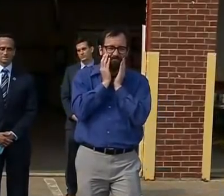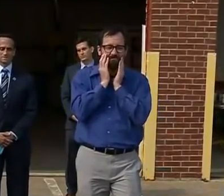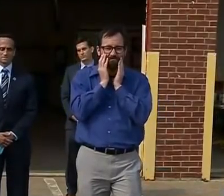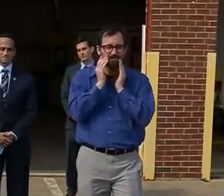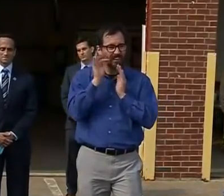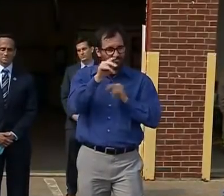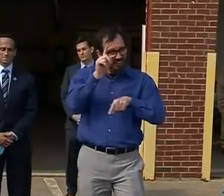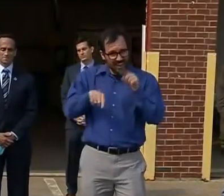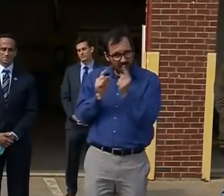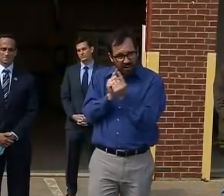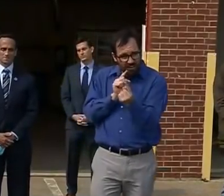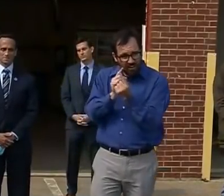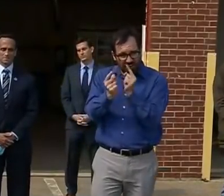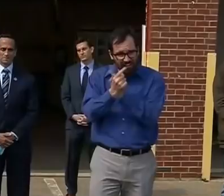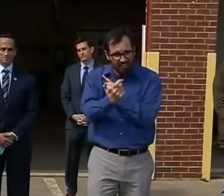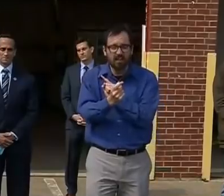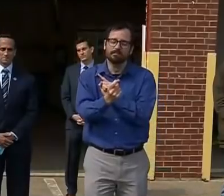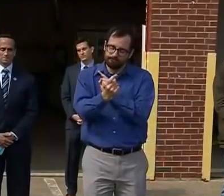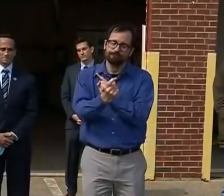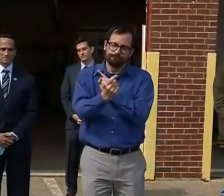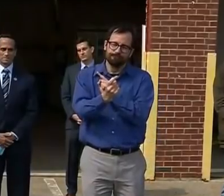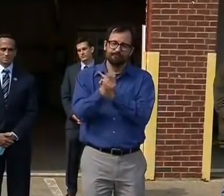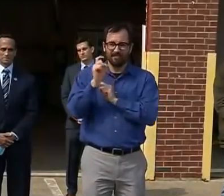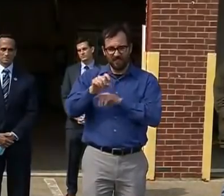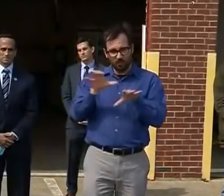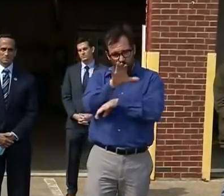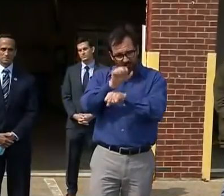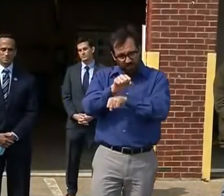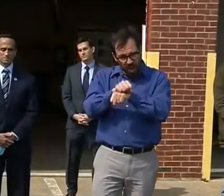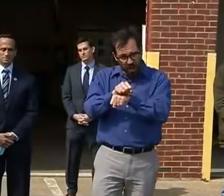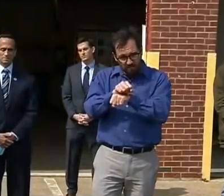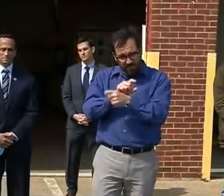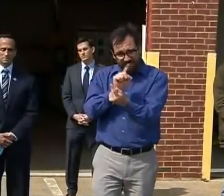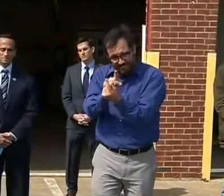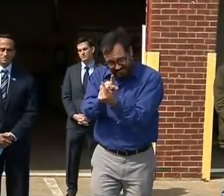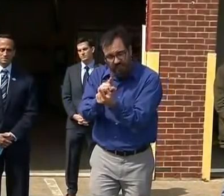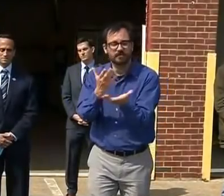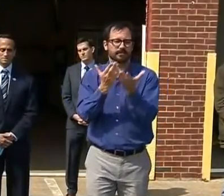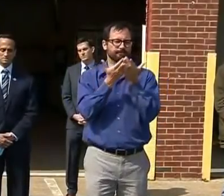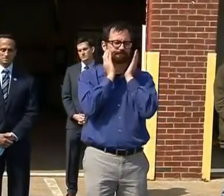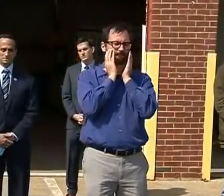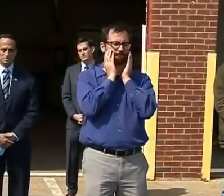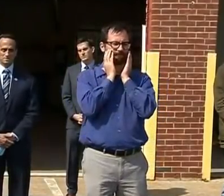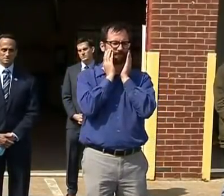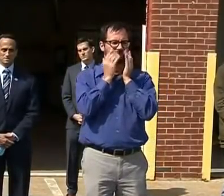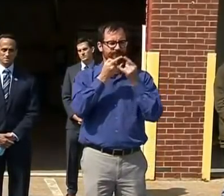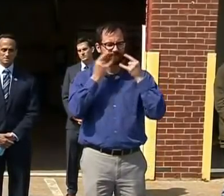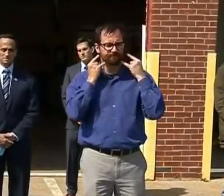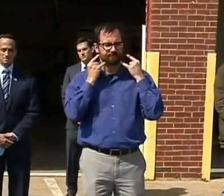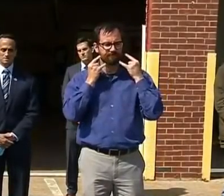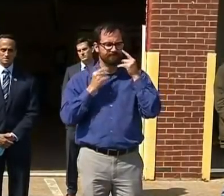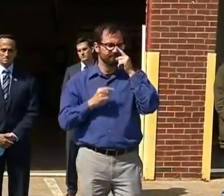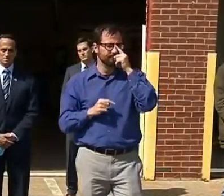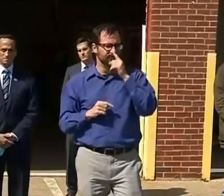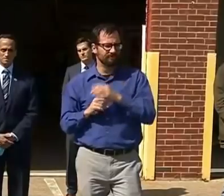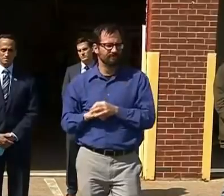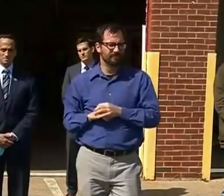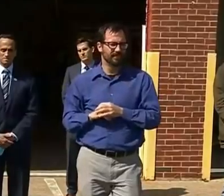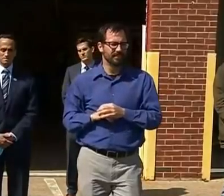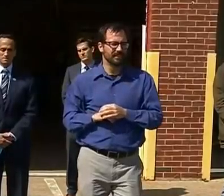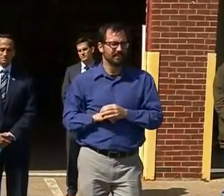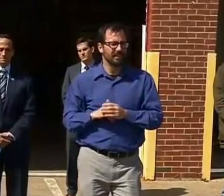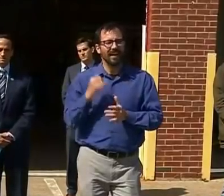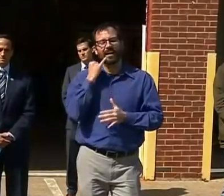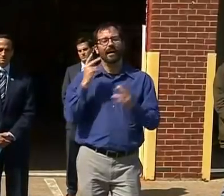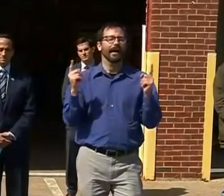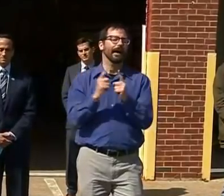is because of this issue of people who may be in fact infected but have no idea.